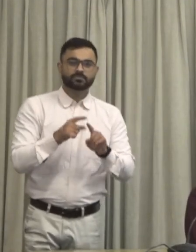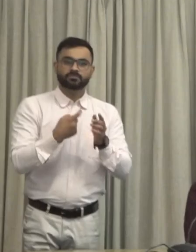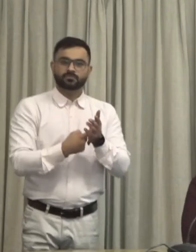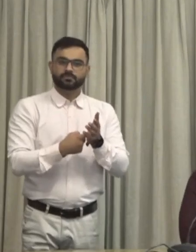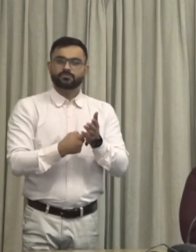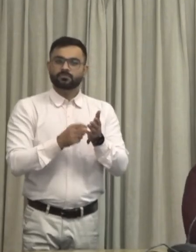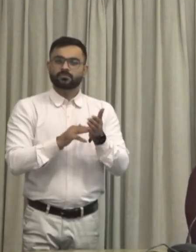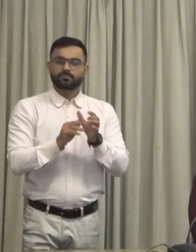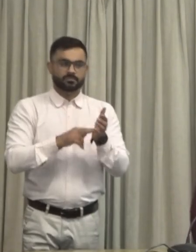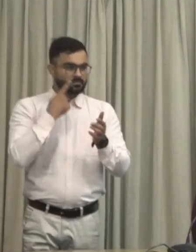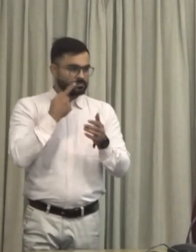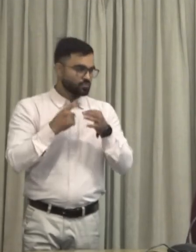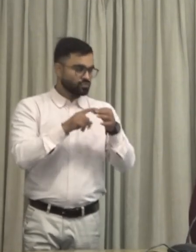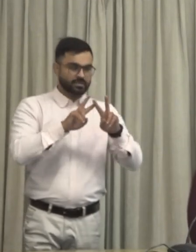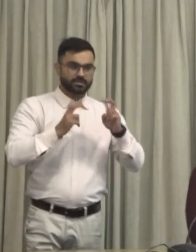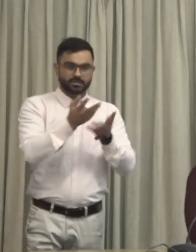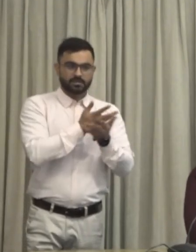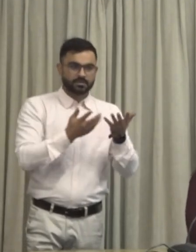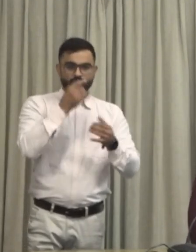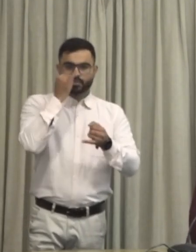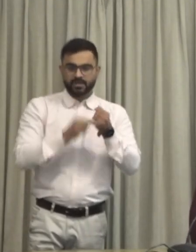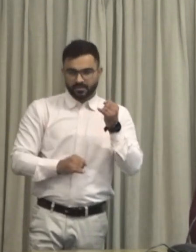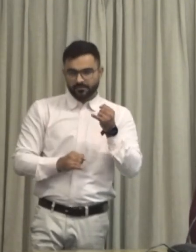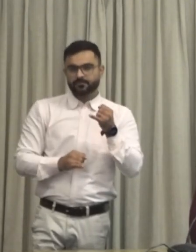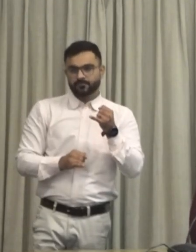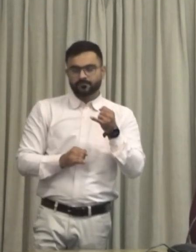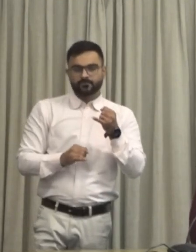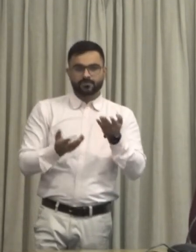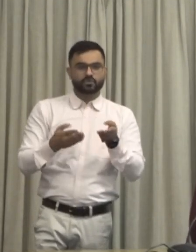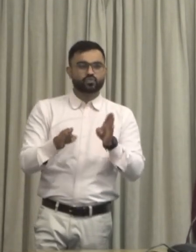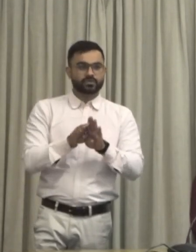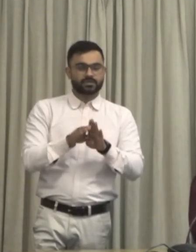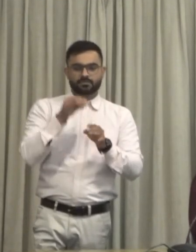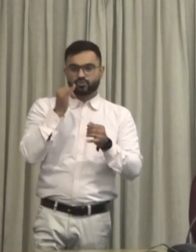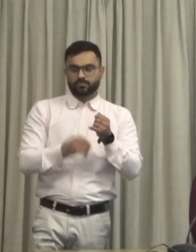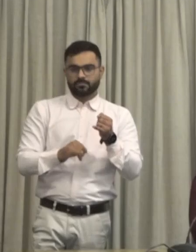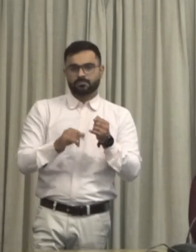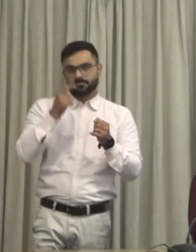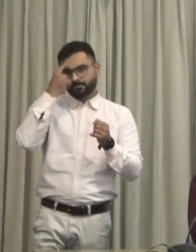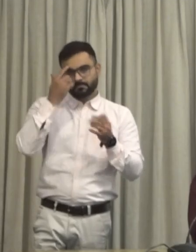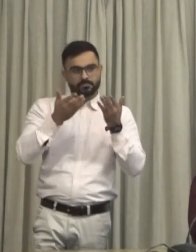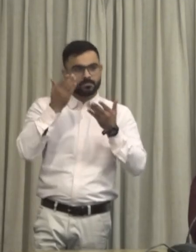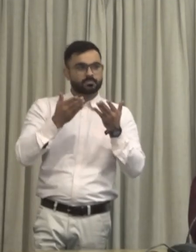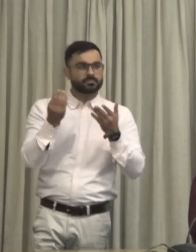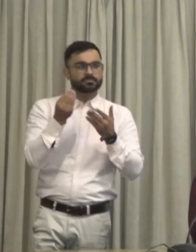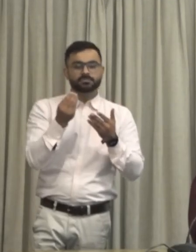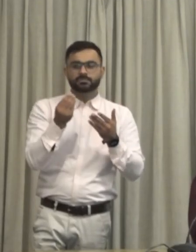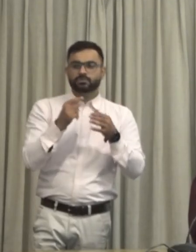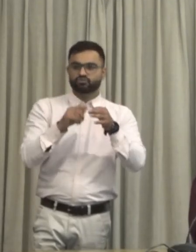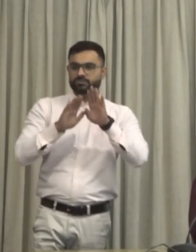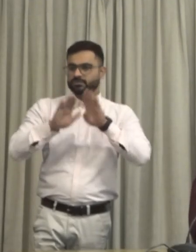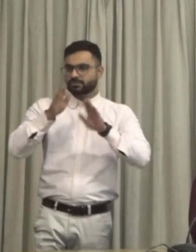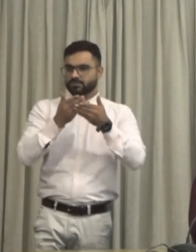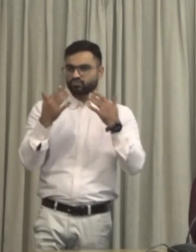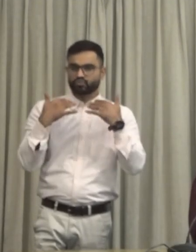Mani. I will come back to the panelists for one last, closing remark at the end, but I thought that we should take a few